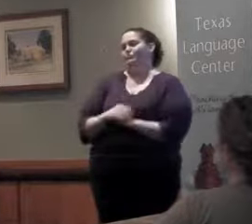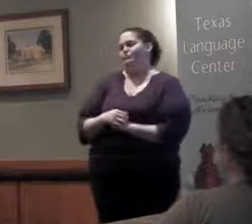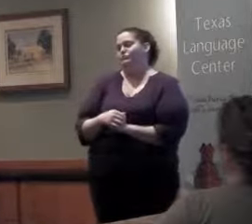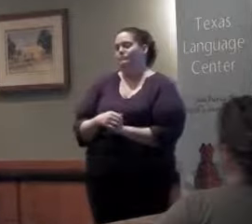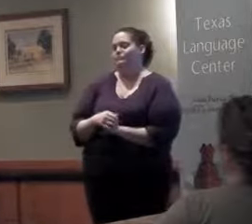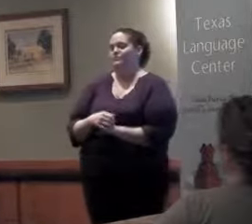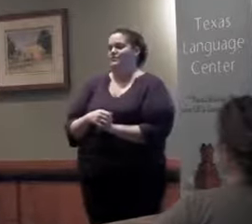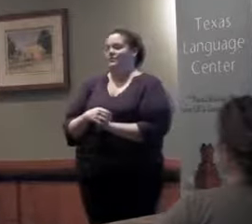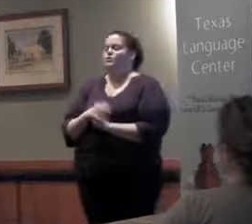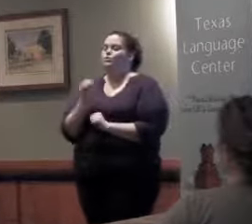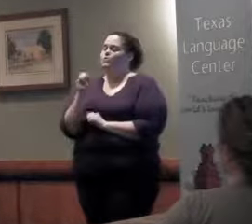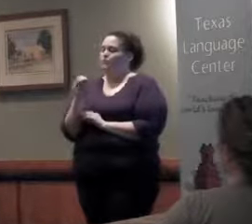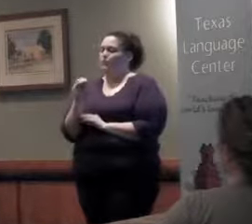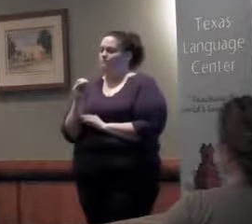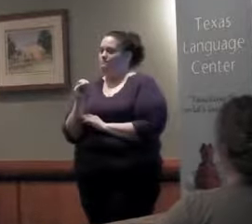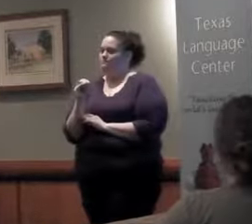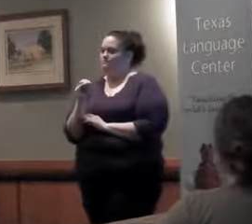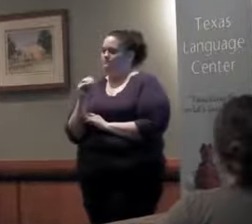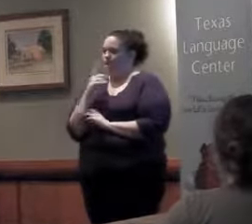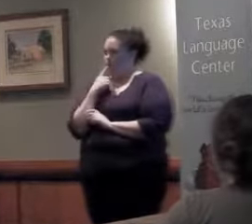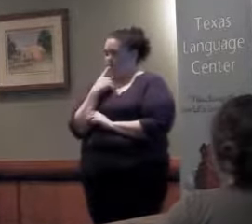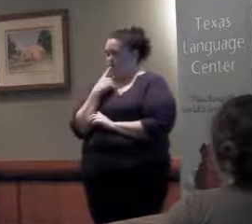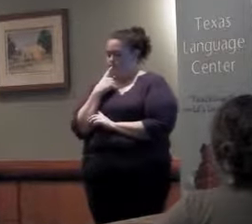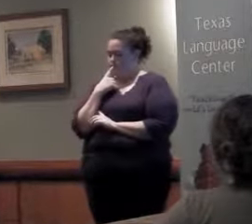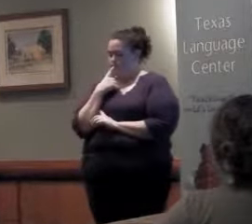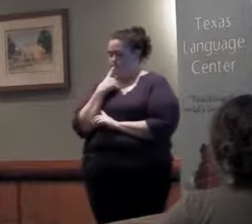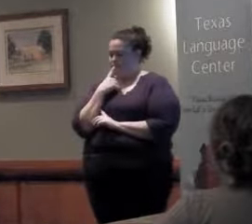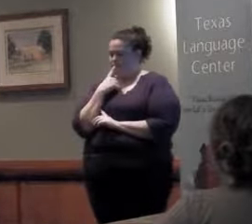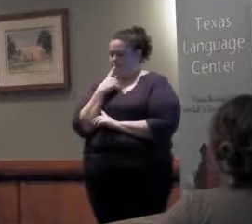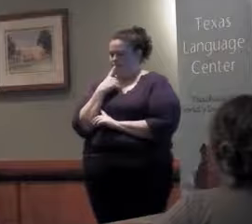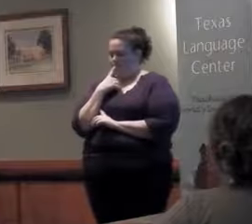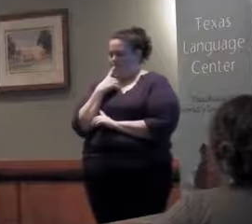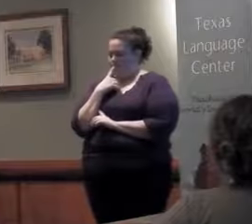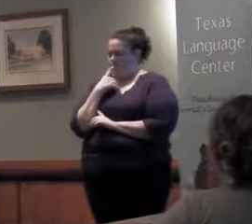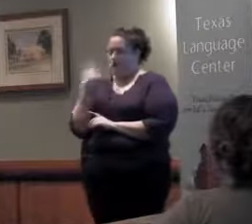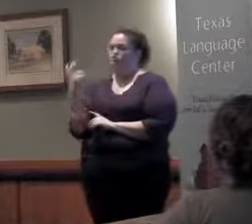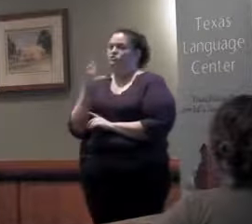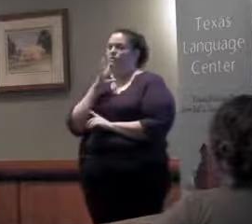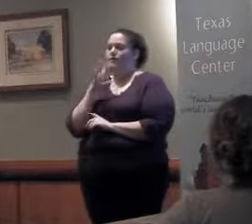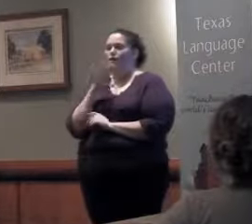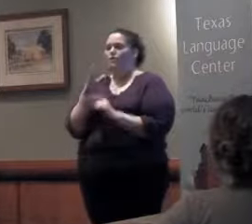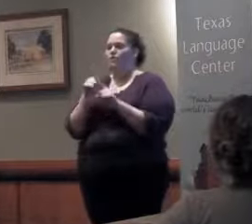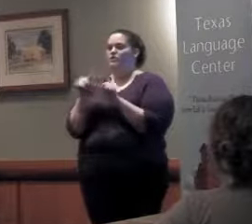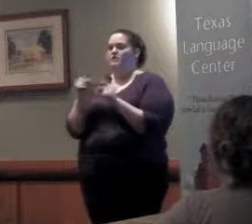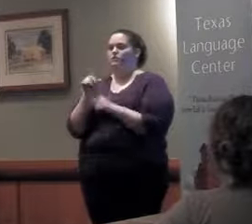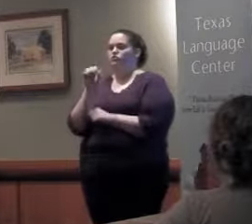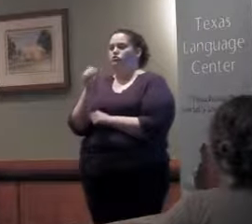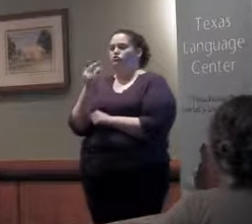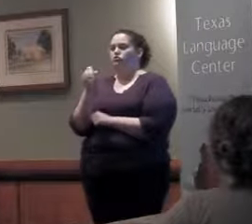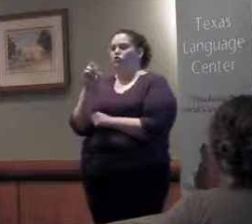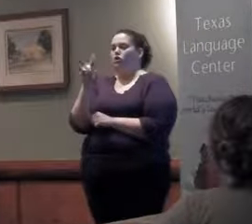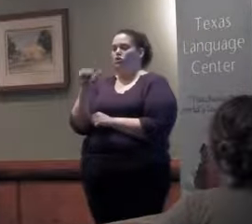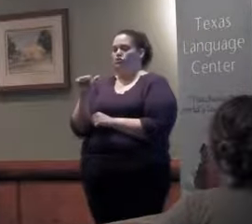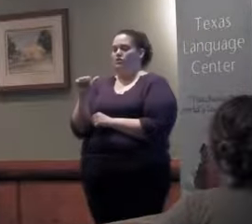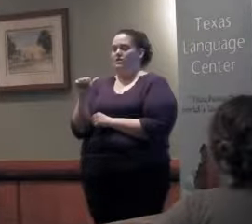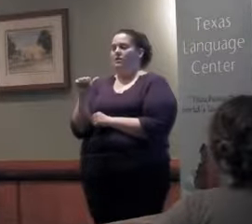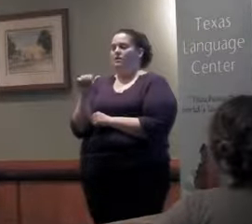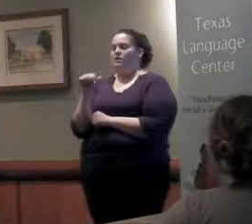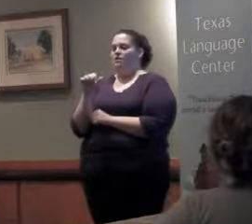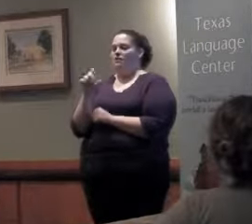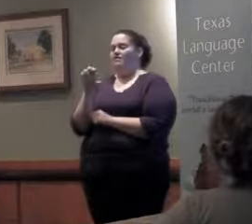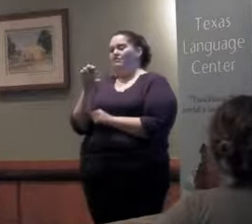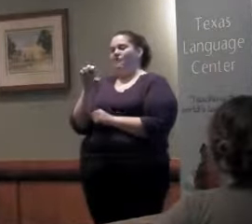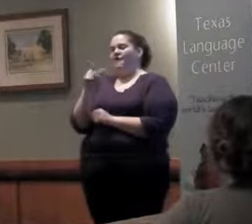getting back to this idea of these genres of literature, if you consider